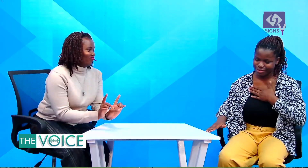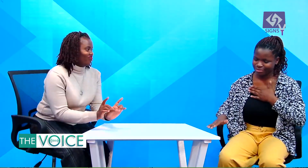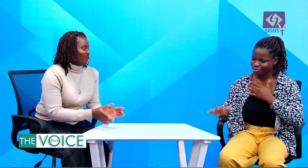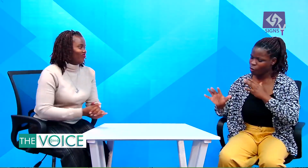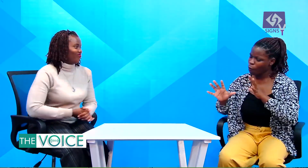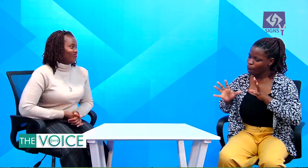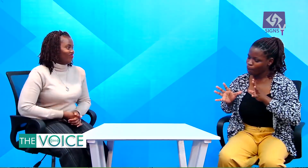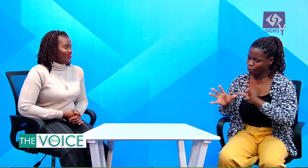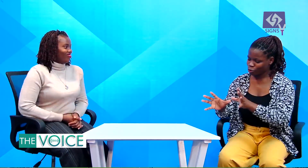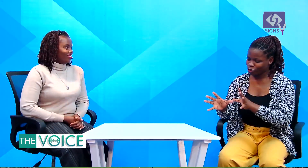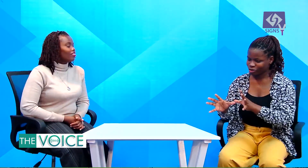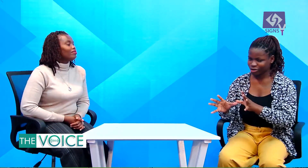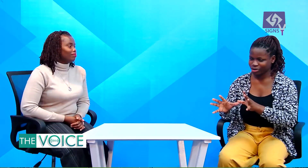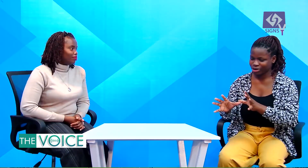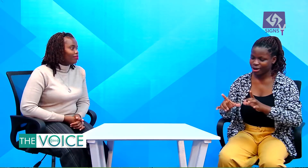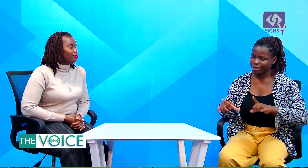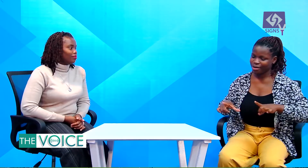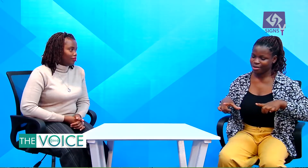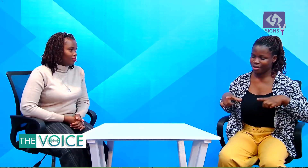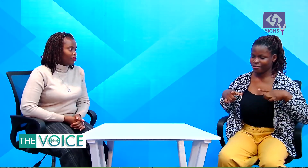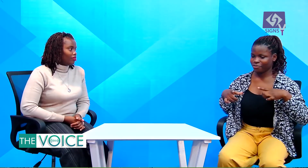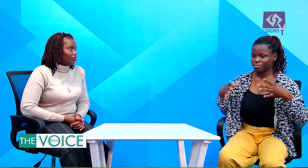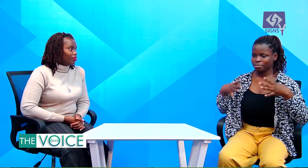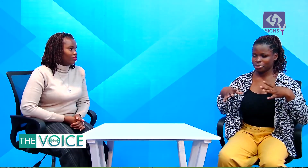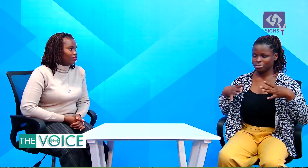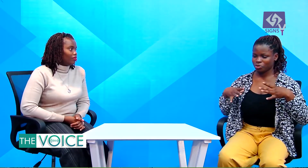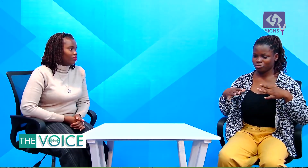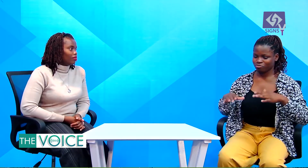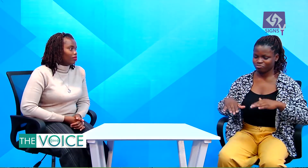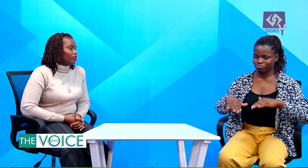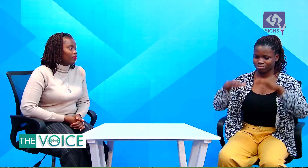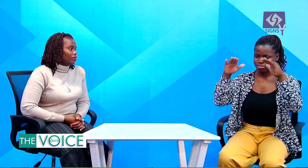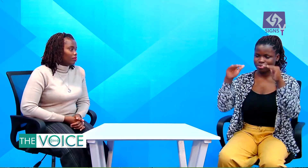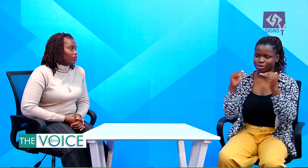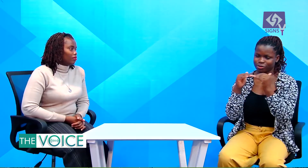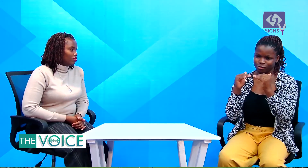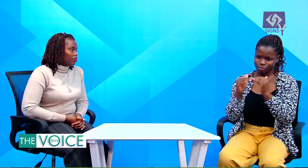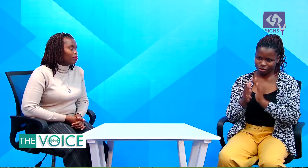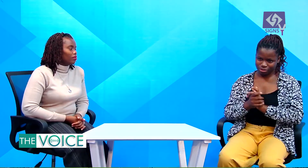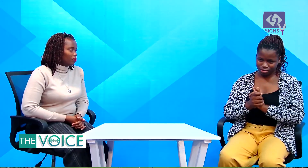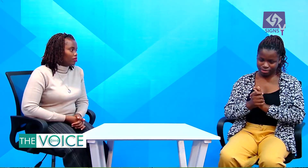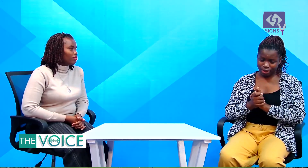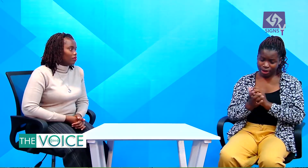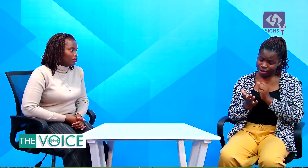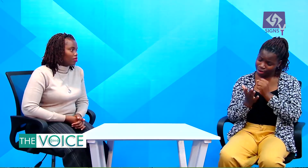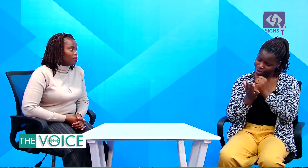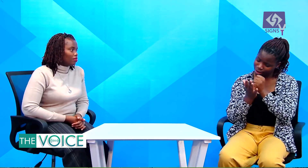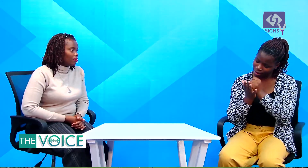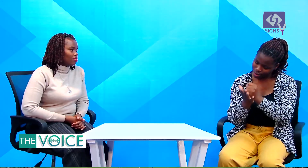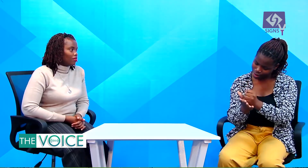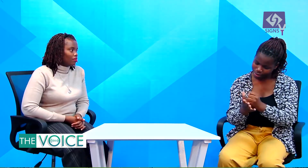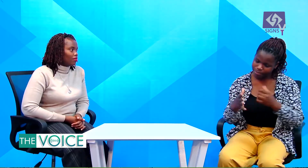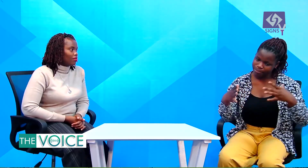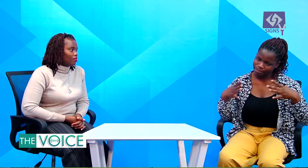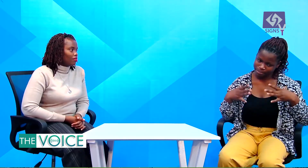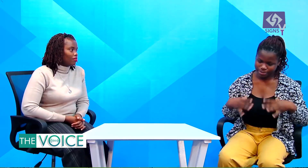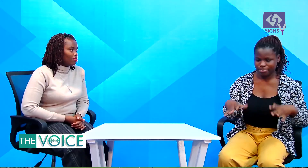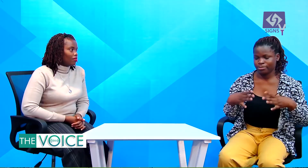No, that's not something I'll really want to do. So I'll really want to push and make sure that we all are advancing to be at an